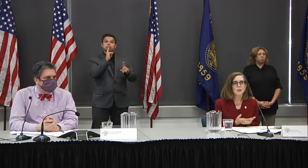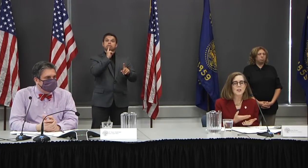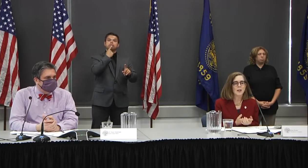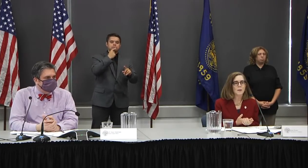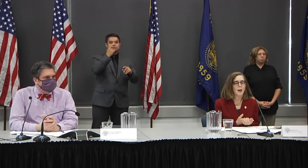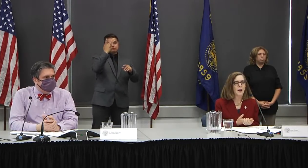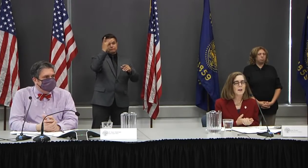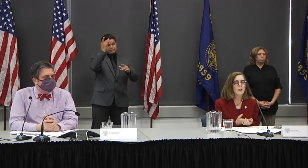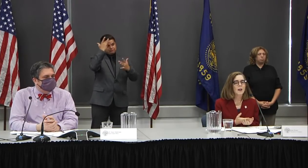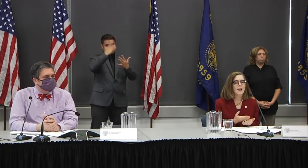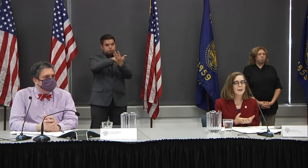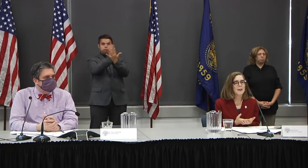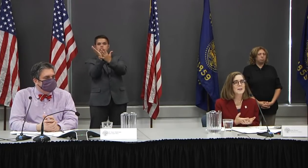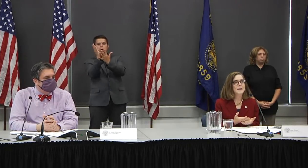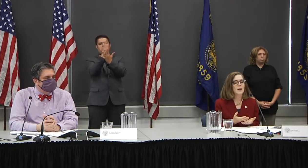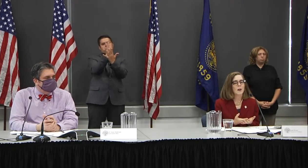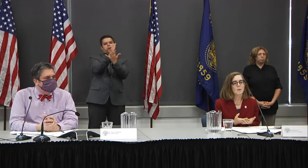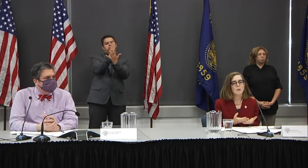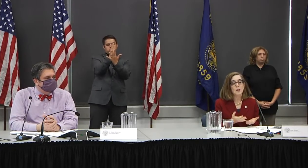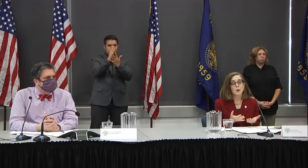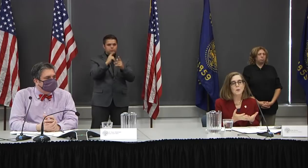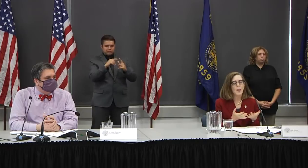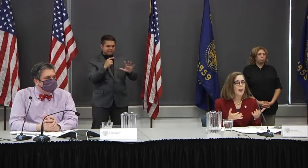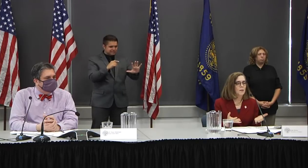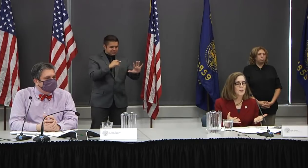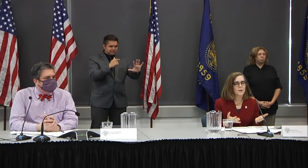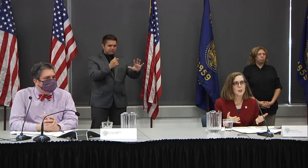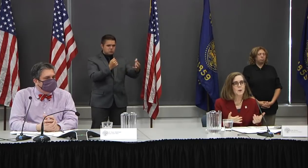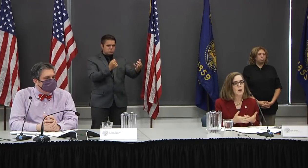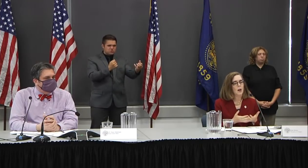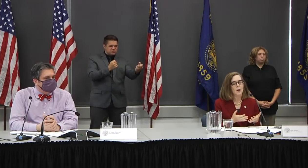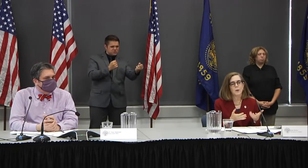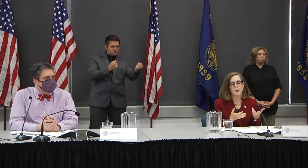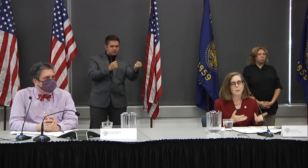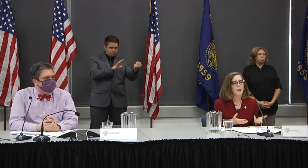I understand that, and they have to